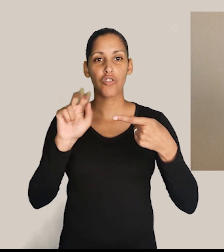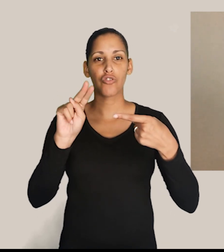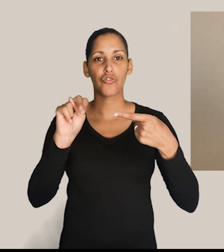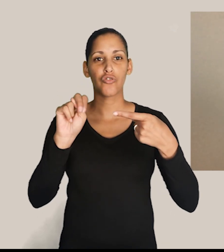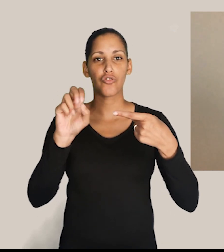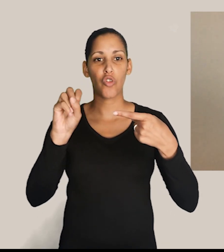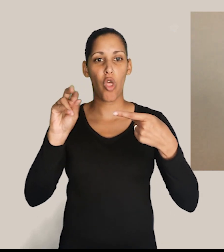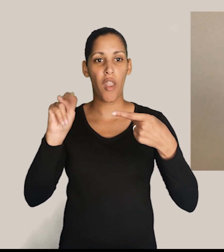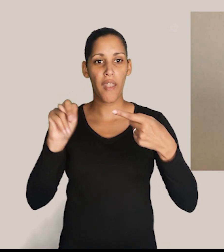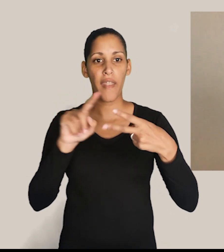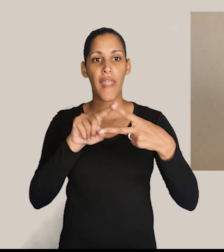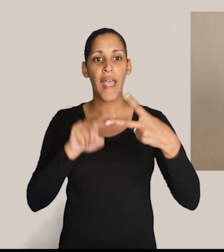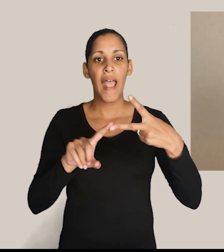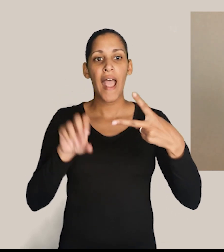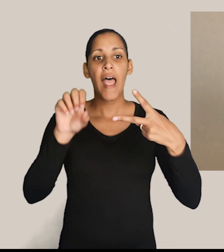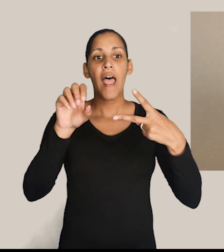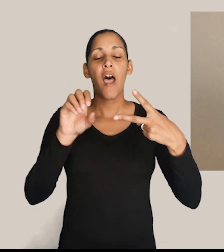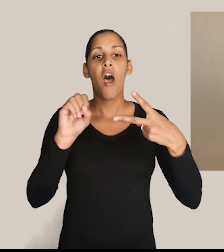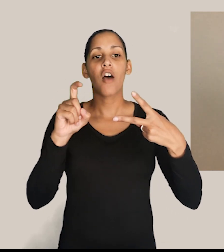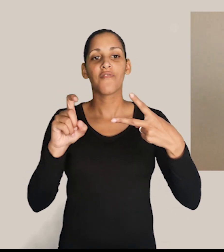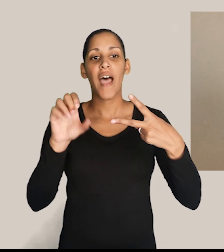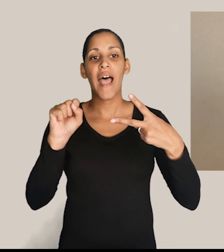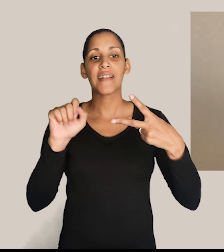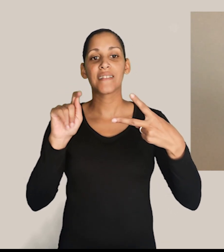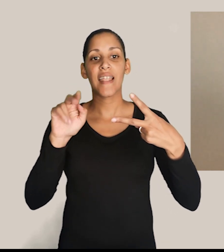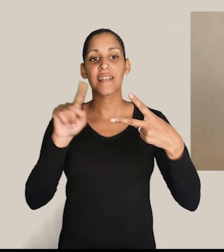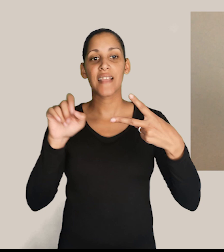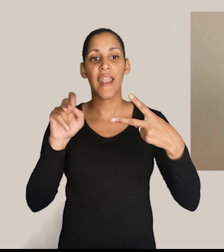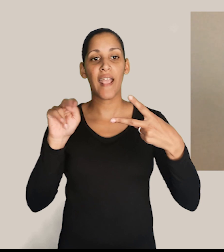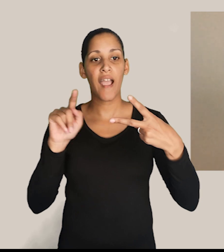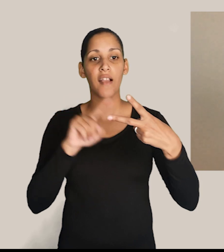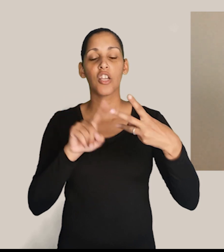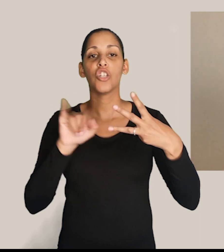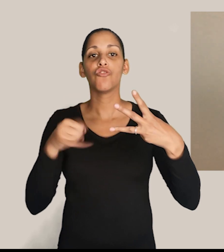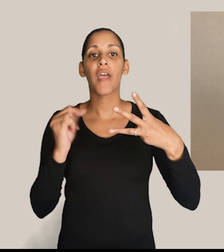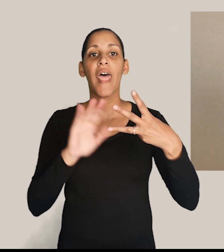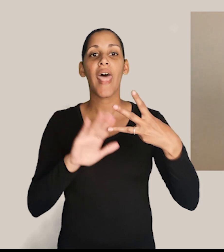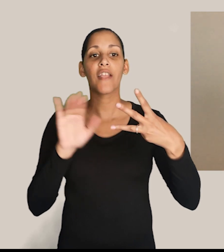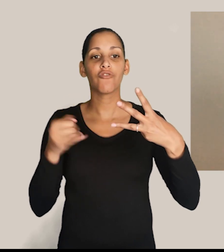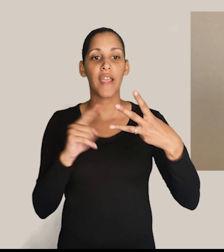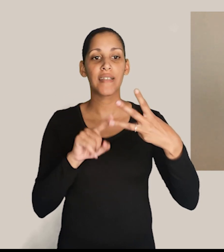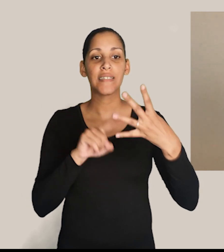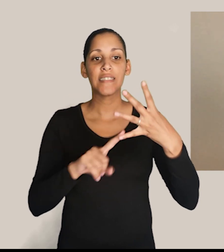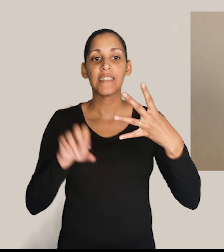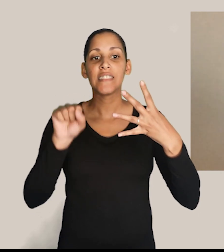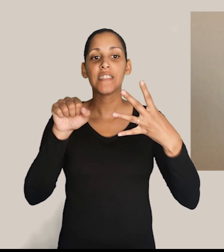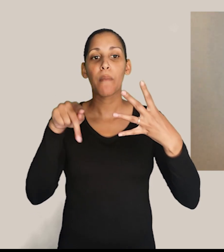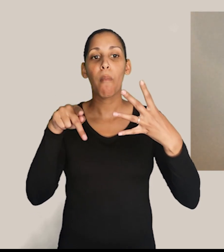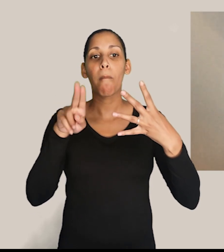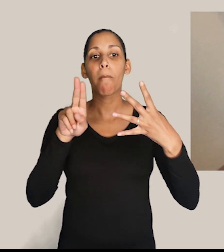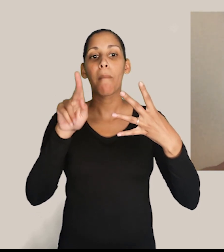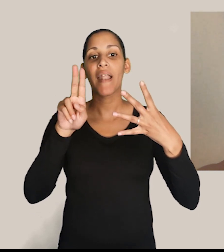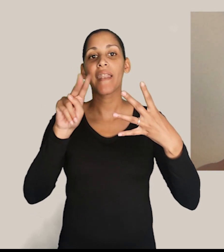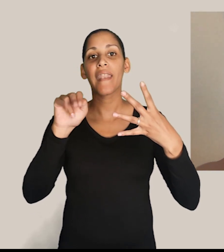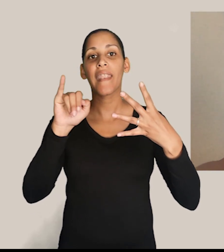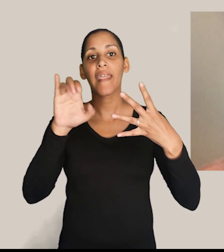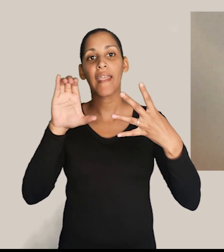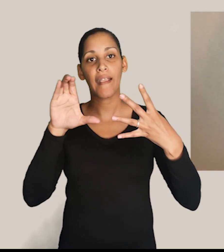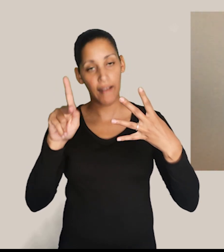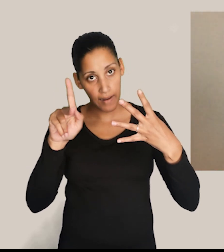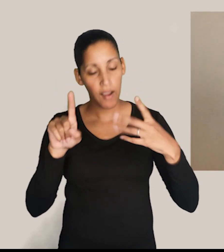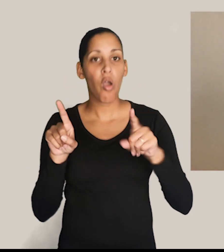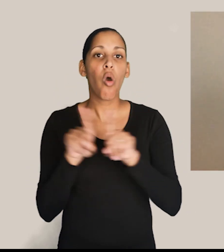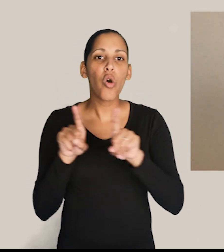vaccines using this method include Janssen, Oxford AstraZeneca, Johnson & Johnson, and Sputnik.